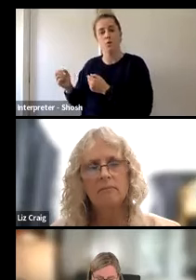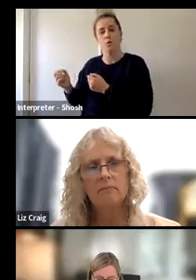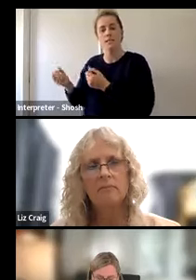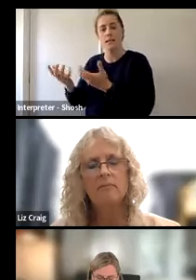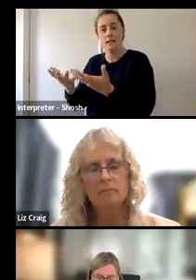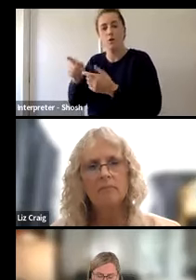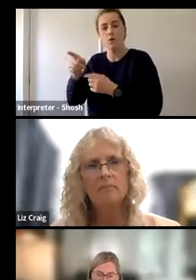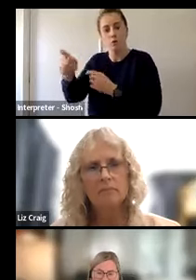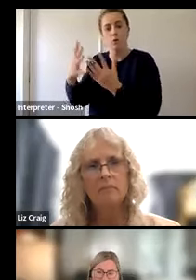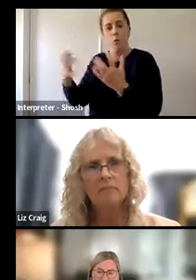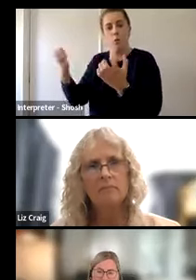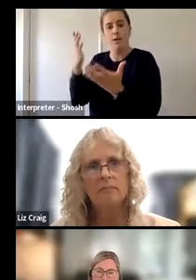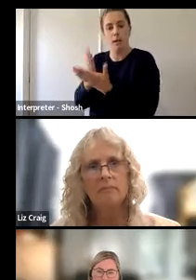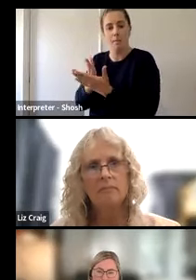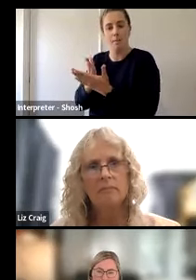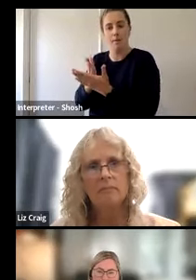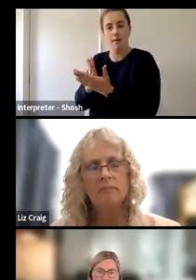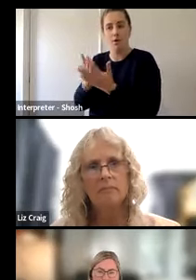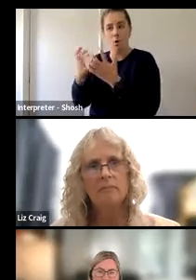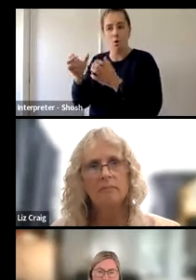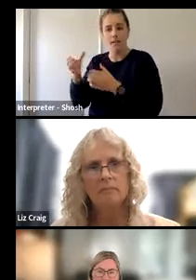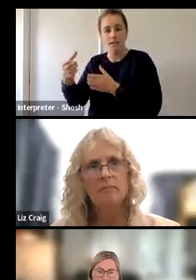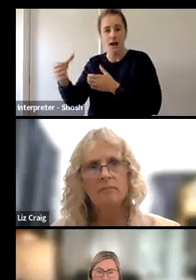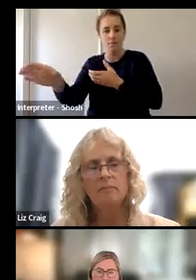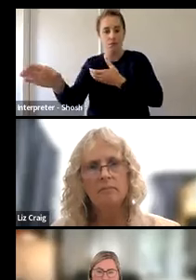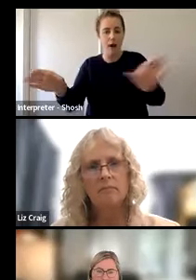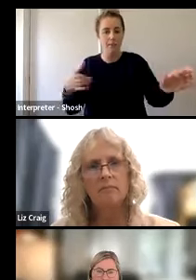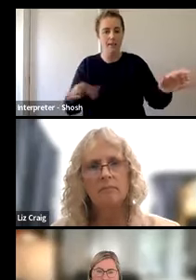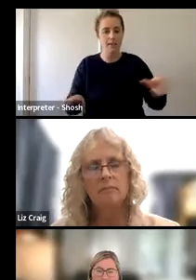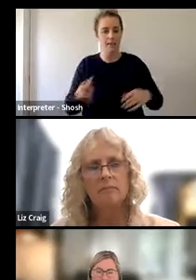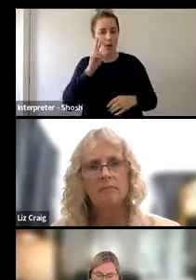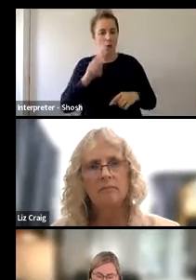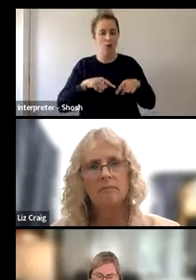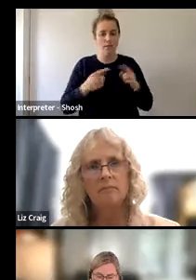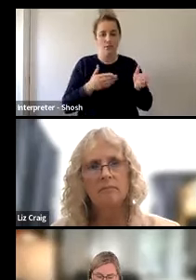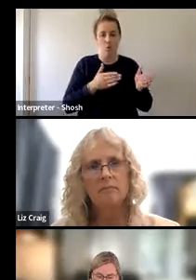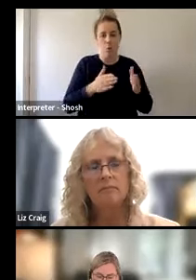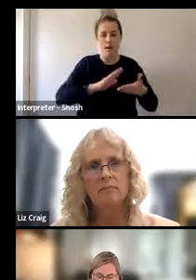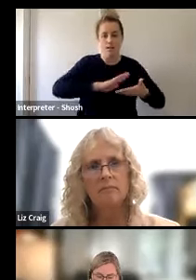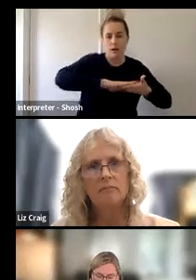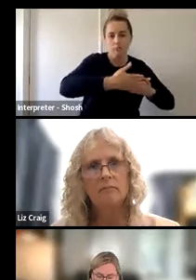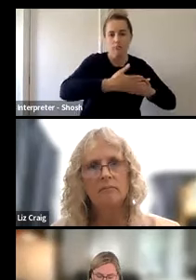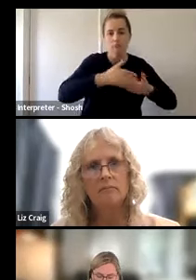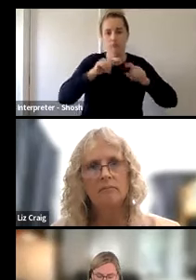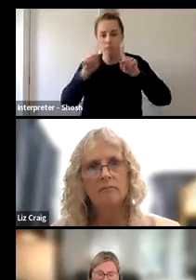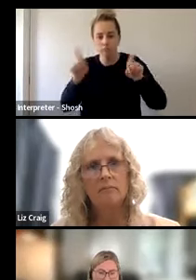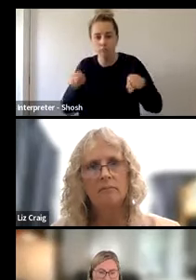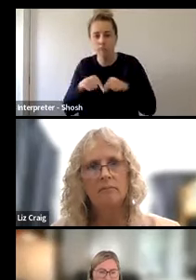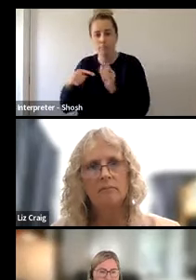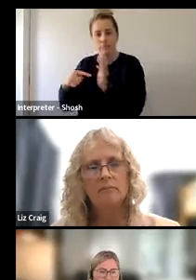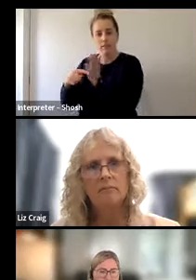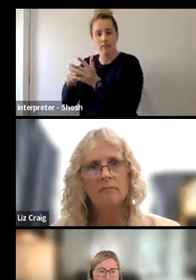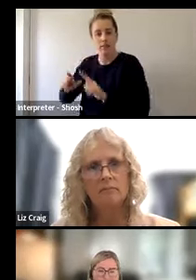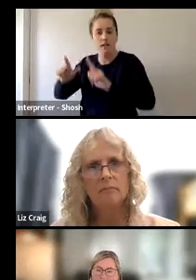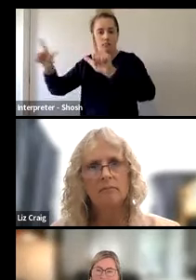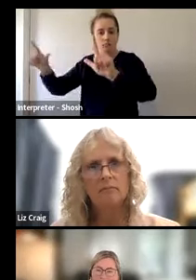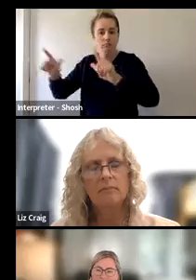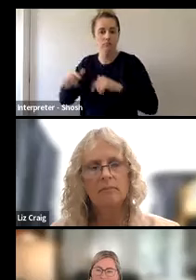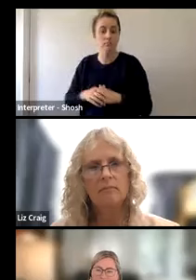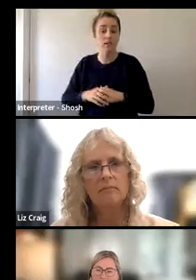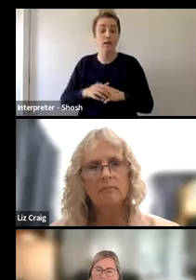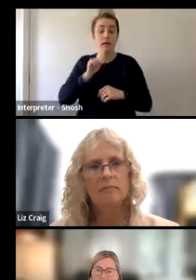audiences are. Audiences are fragmented, audiences are watching in different places. But also keeping within that remit of when